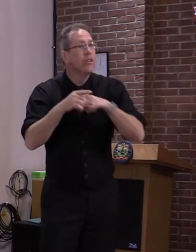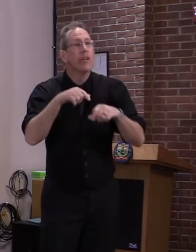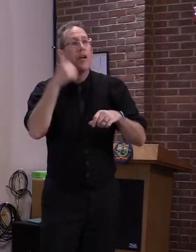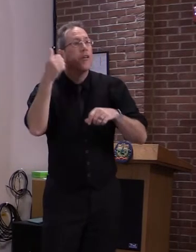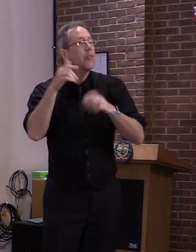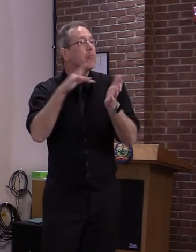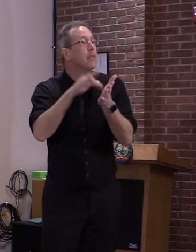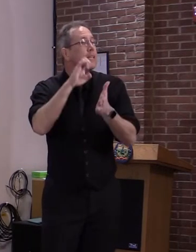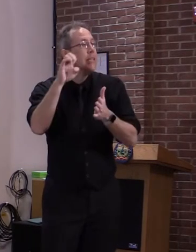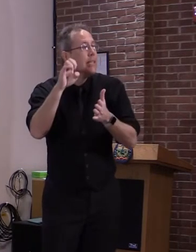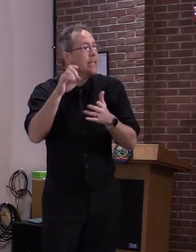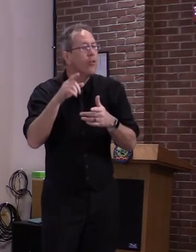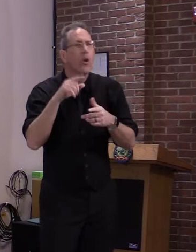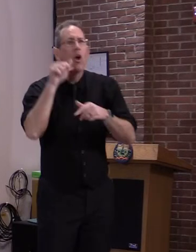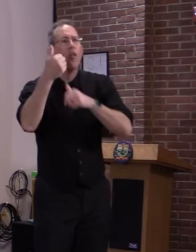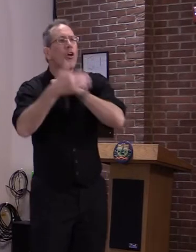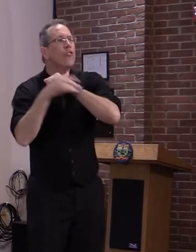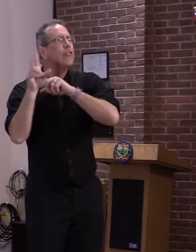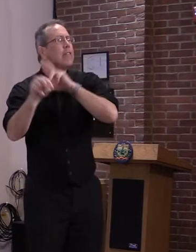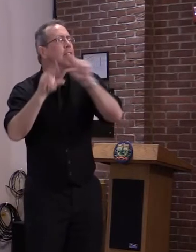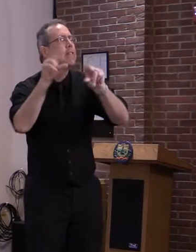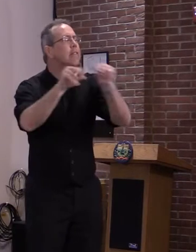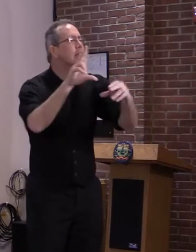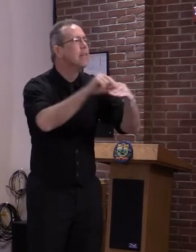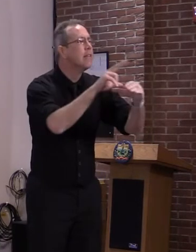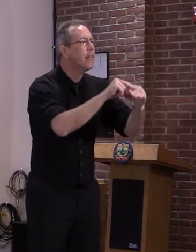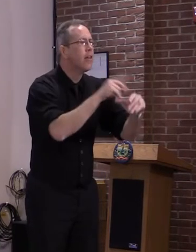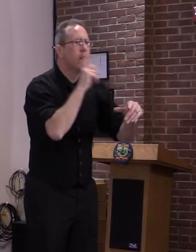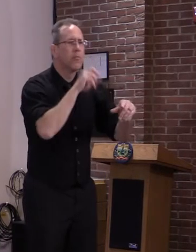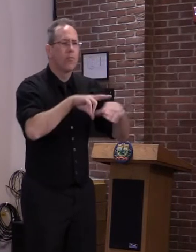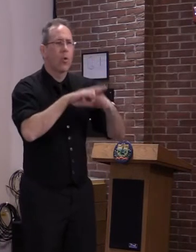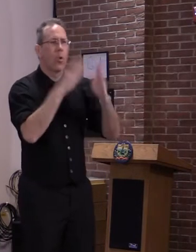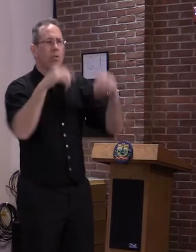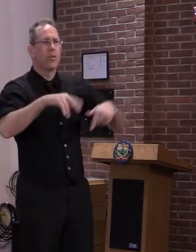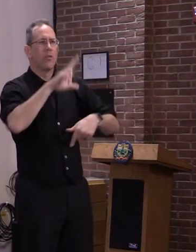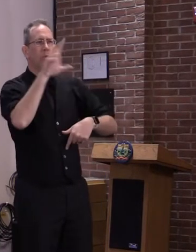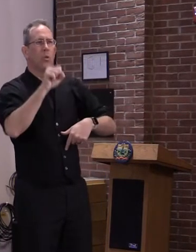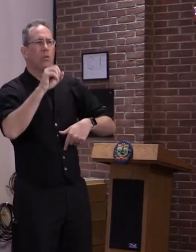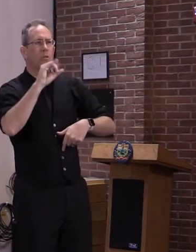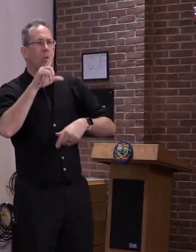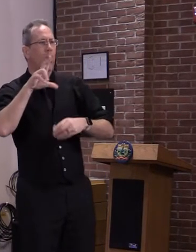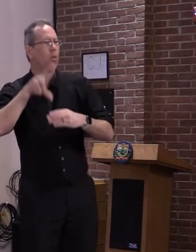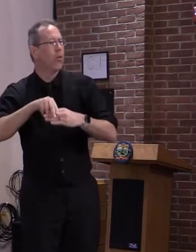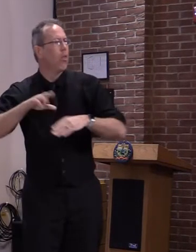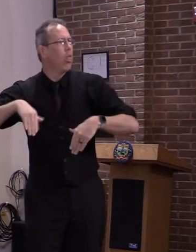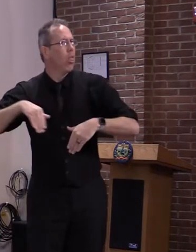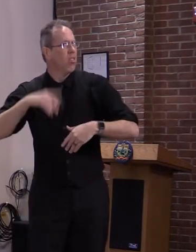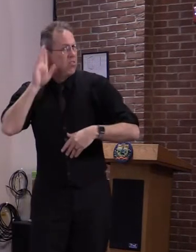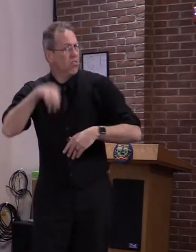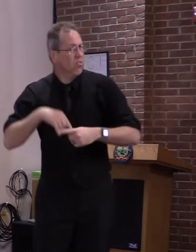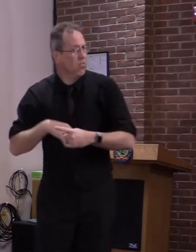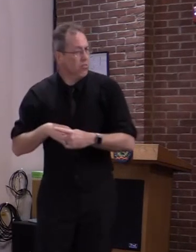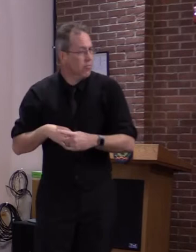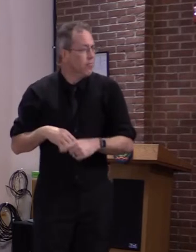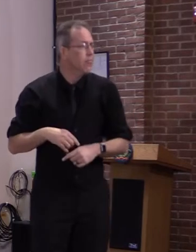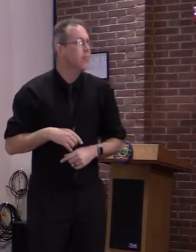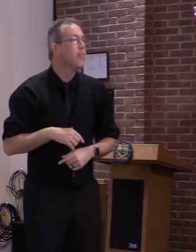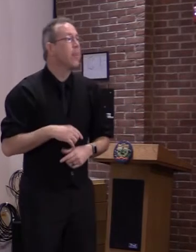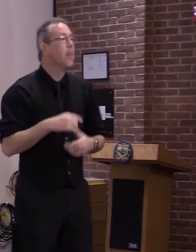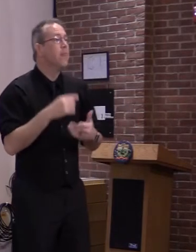say anything about opening the spigot here as far as. This is a little bit out of my area of